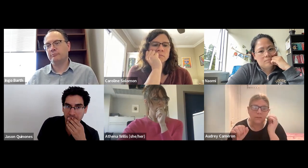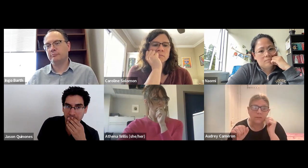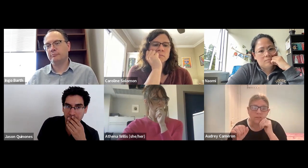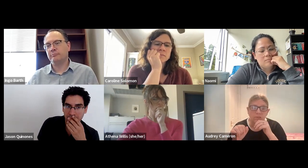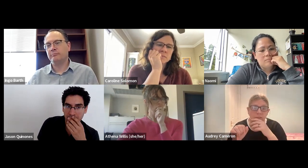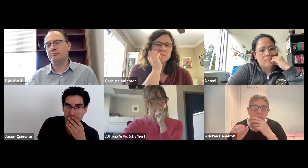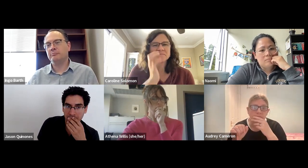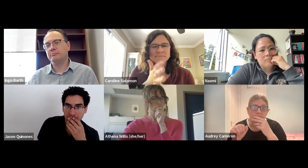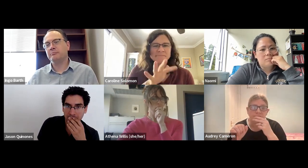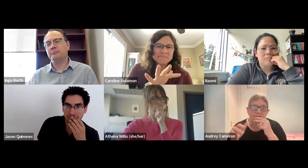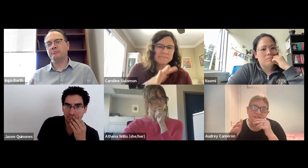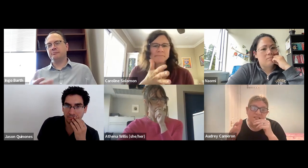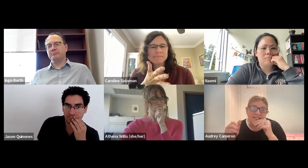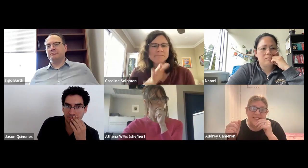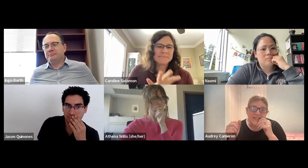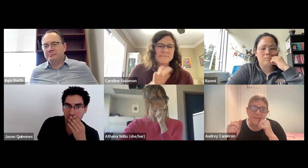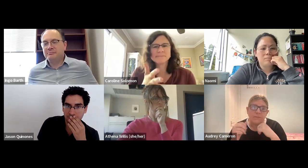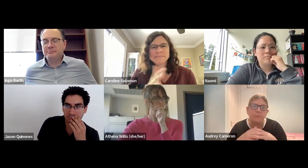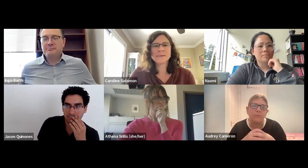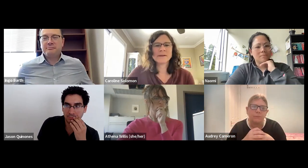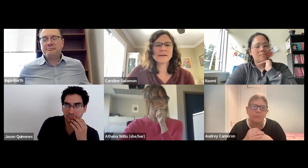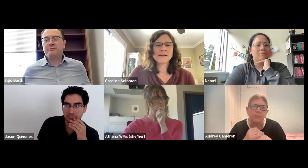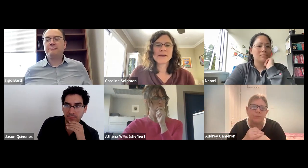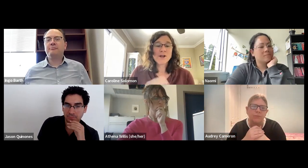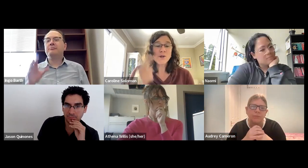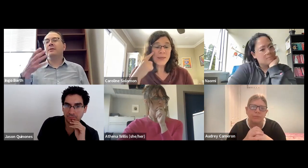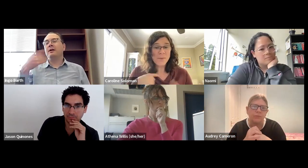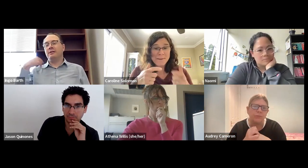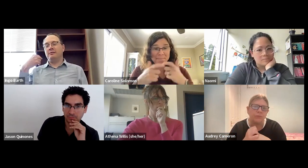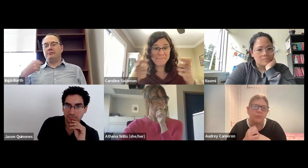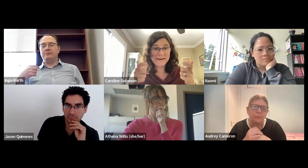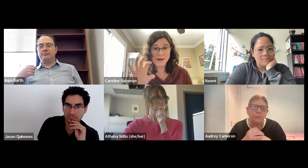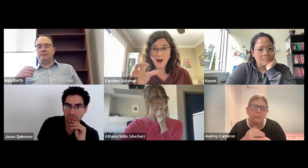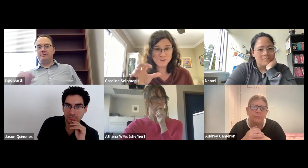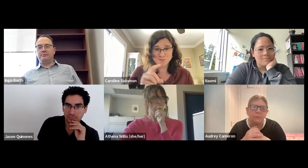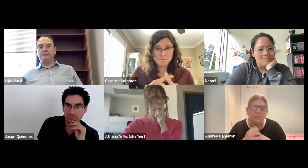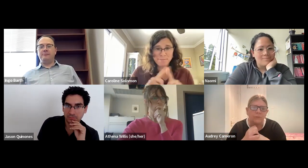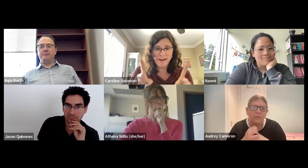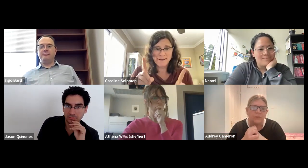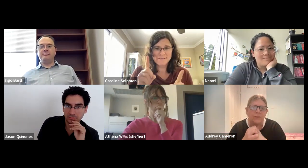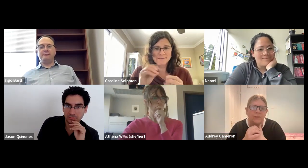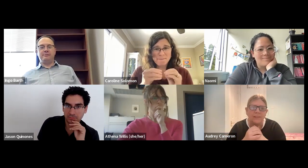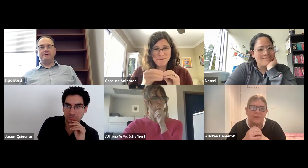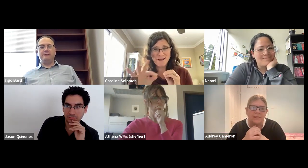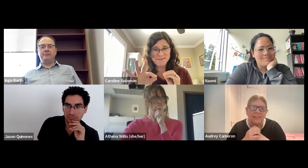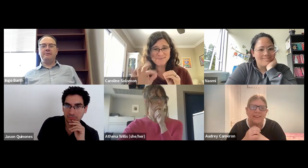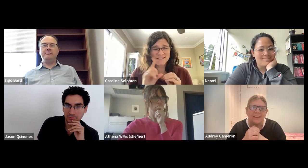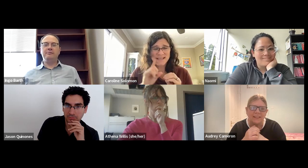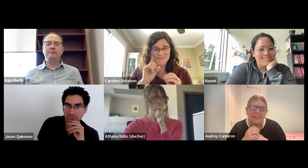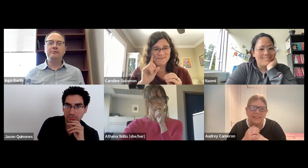you know, and I think about America's role and how many people there are. I mean, you think we're a big group,